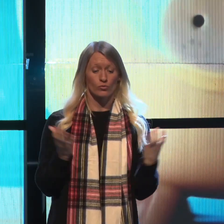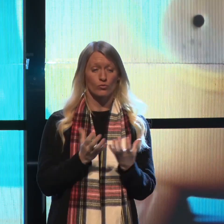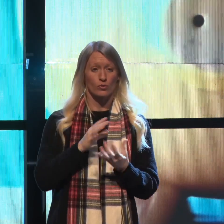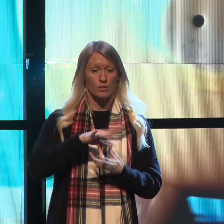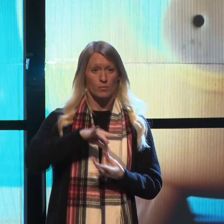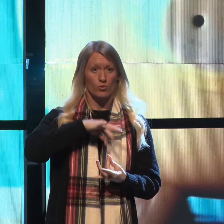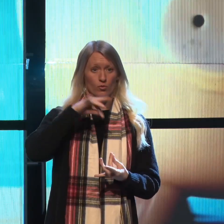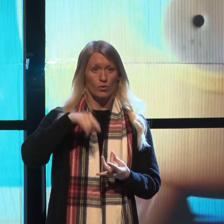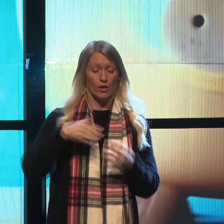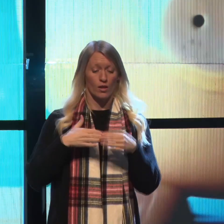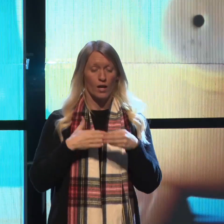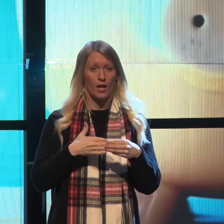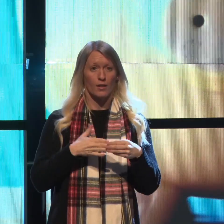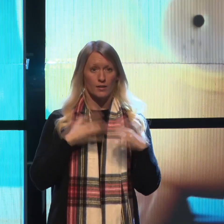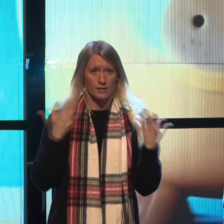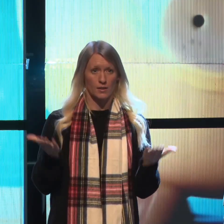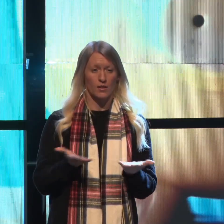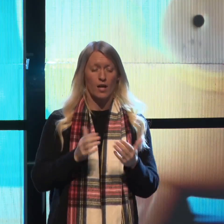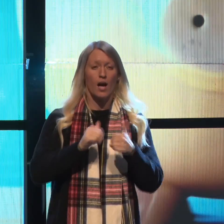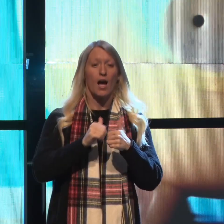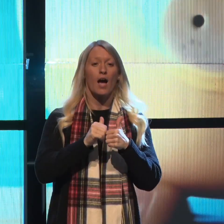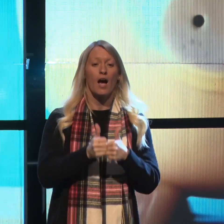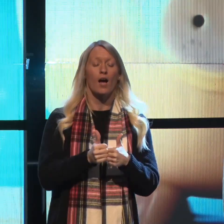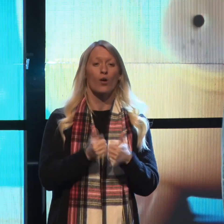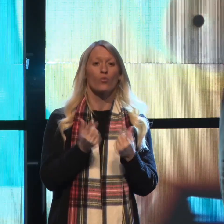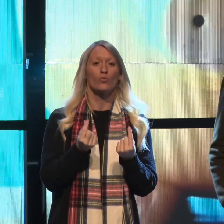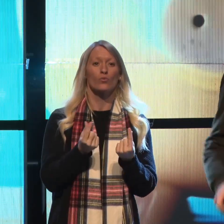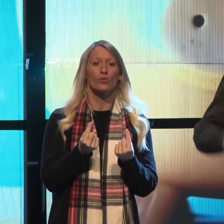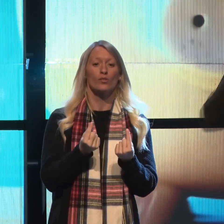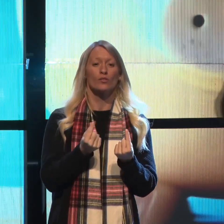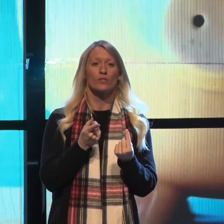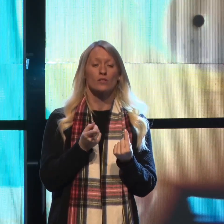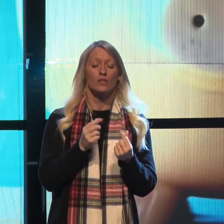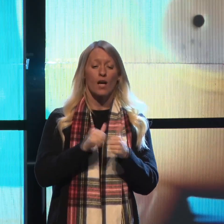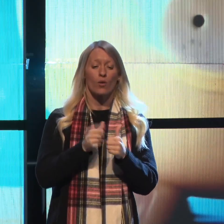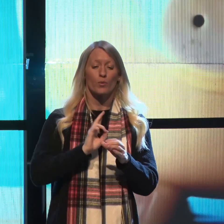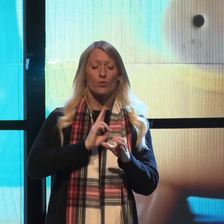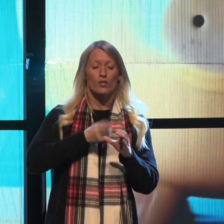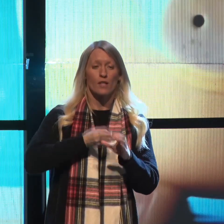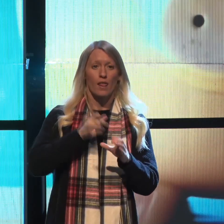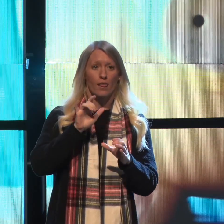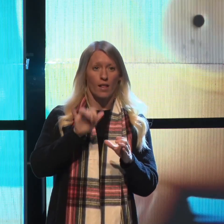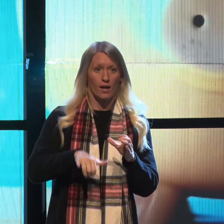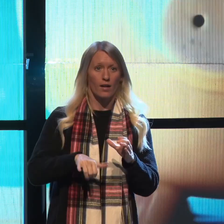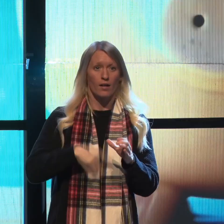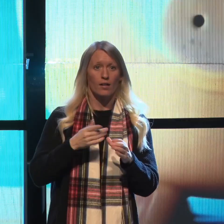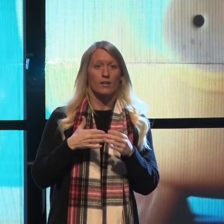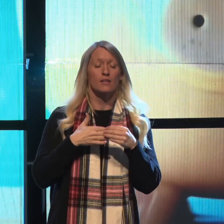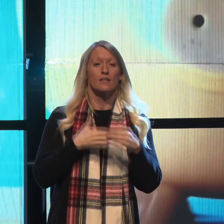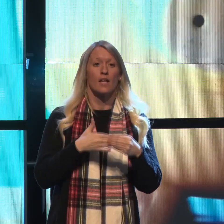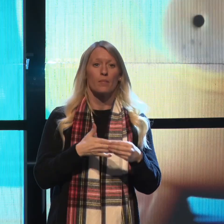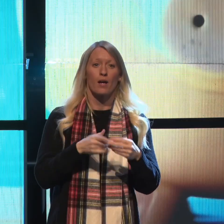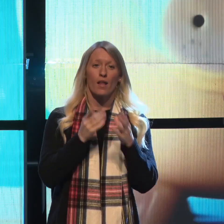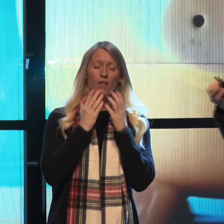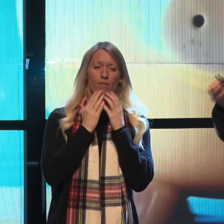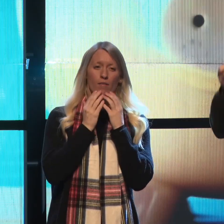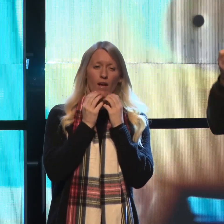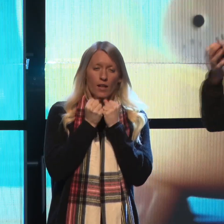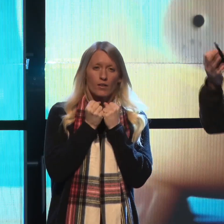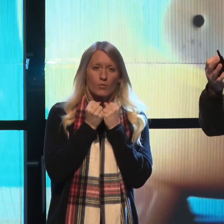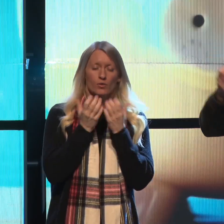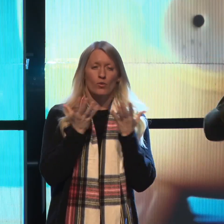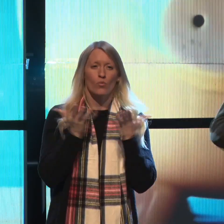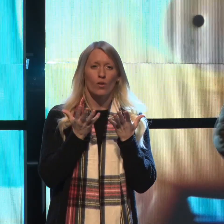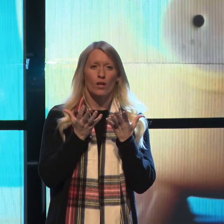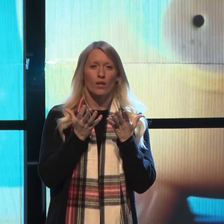do this? How are we going to create peace on earth and participate in that? Well, we're going to be guided by our values. What are those values that we hold and we